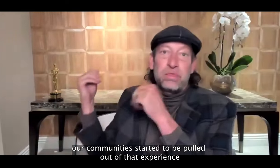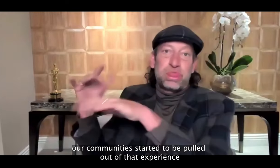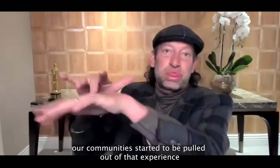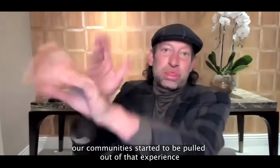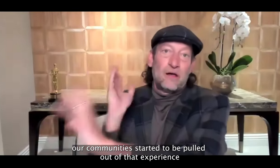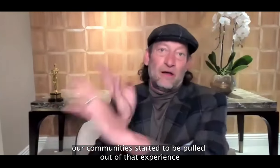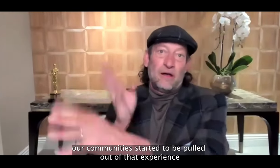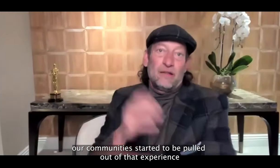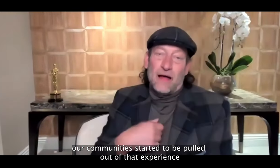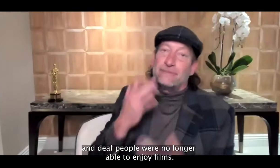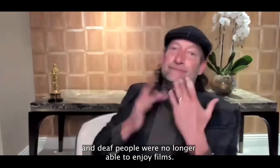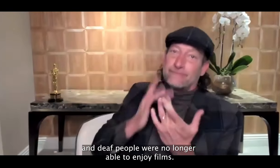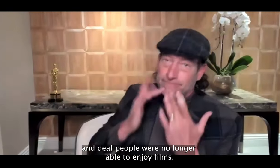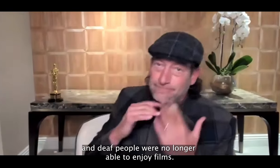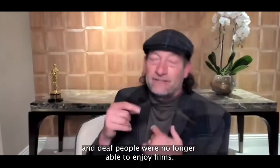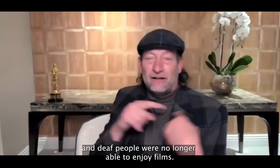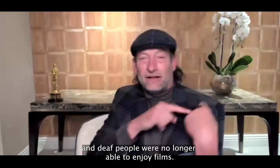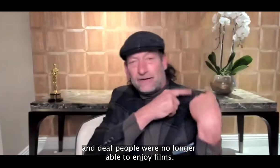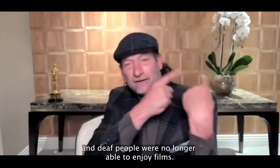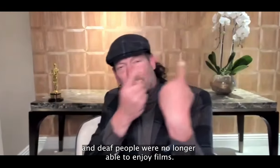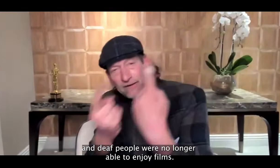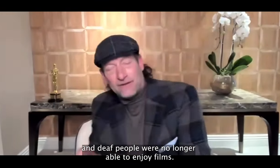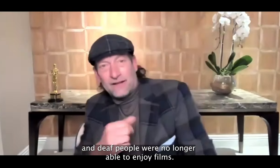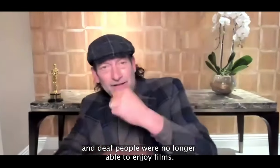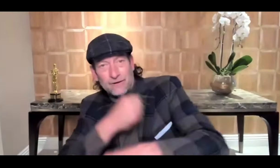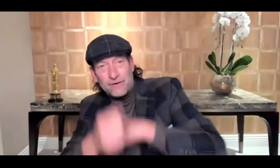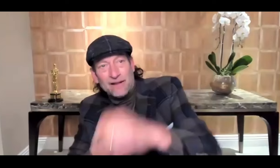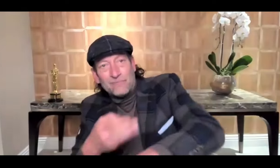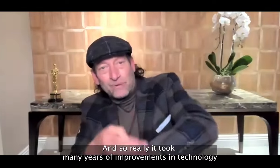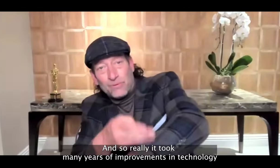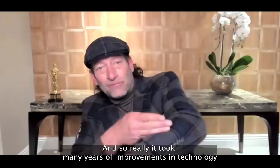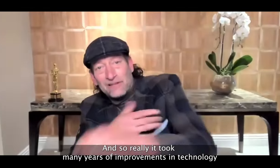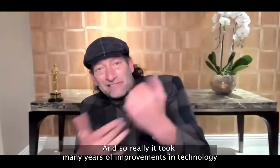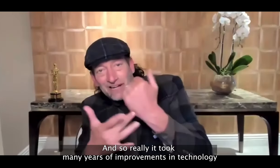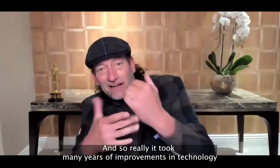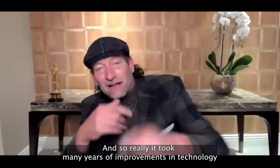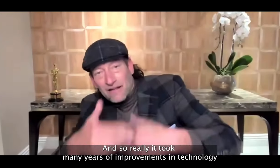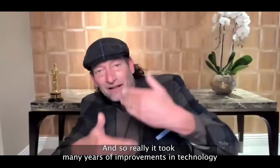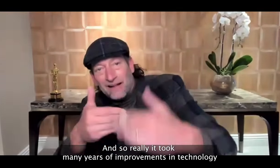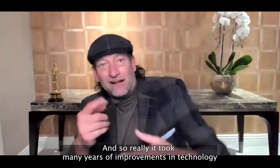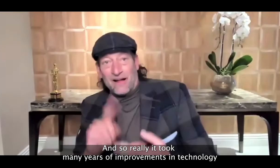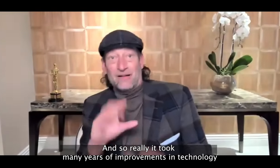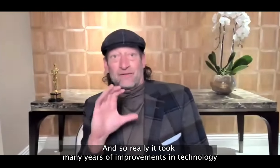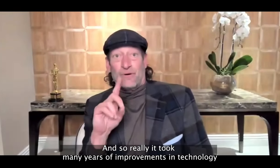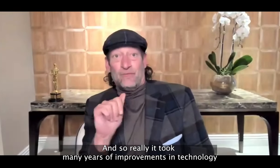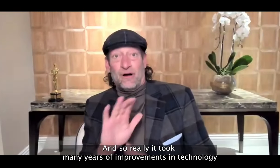pulled out of that experience, and deaf people were no longer able to enjoy films. And so really, it took many years of improvements in